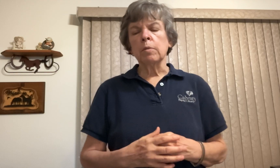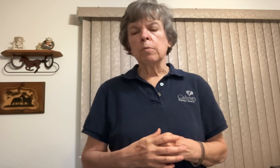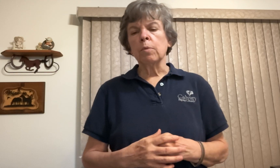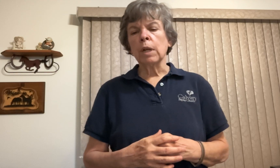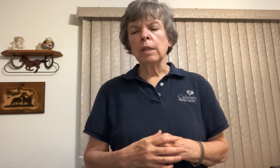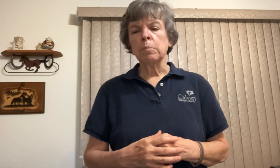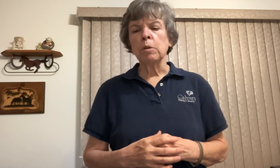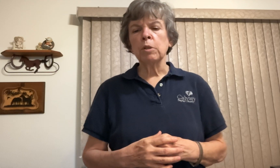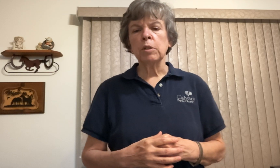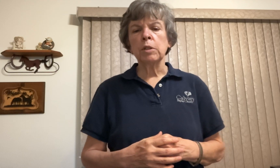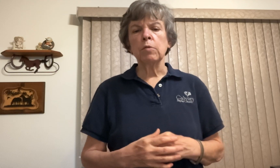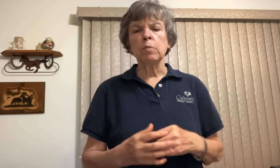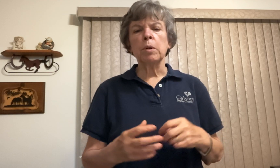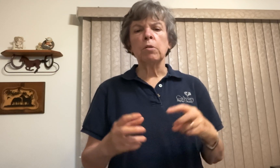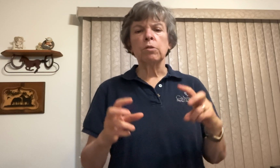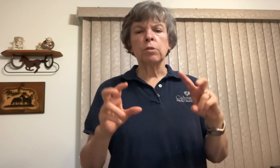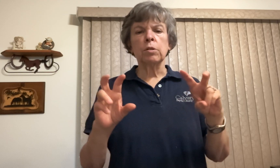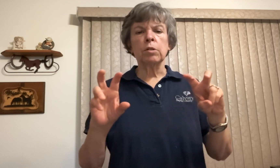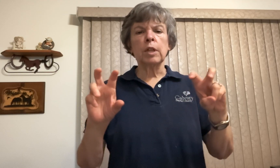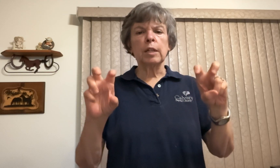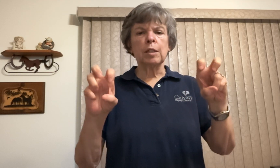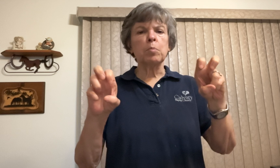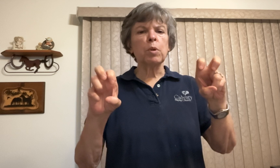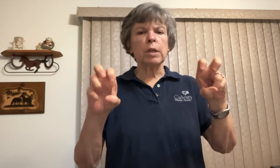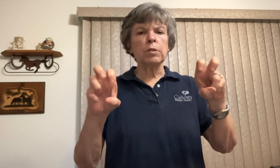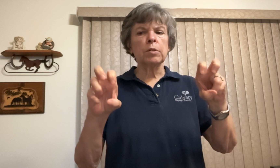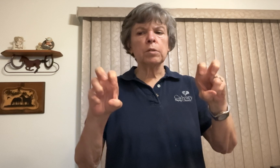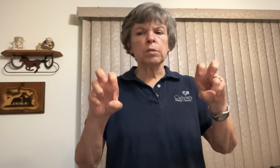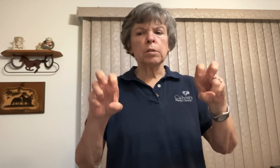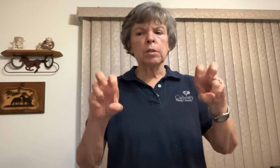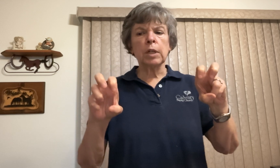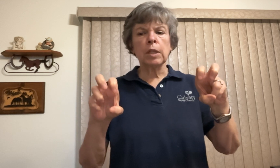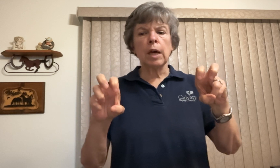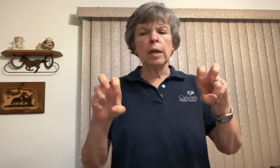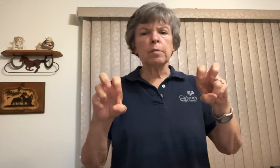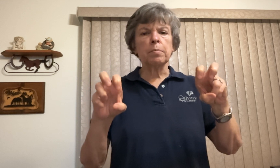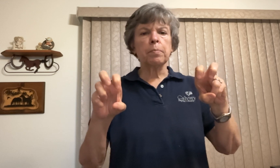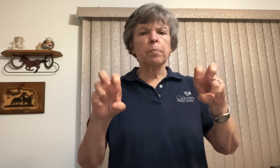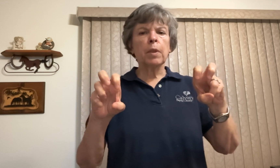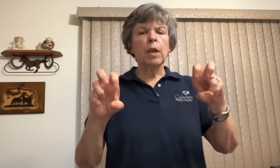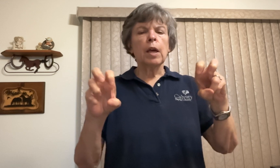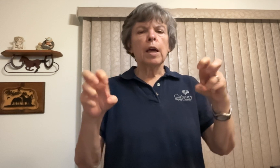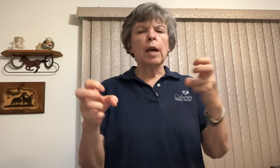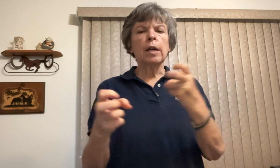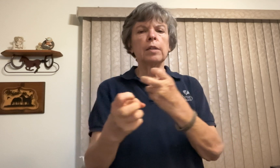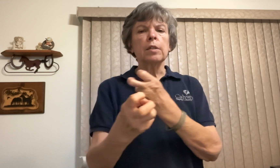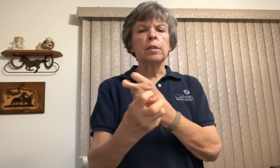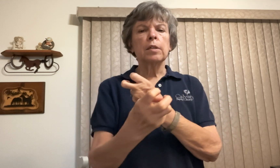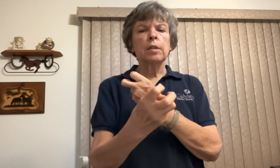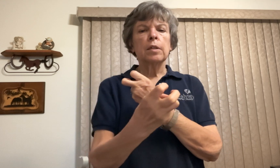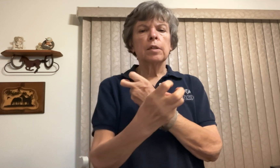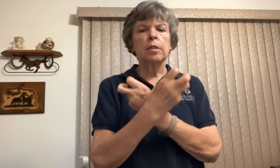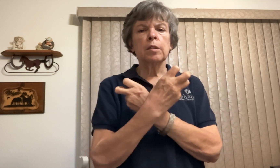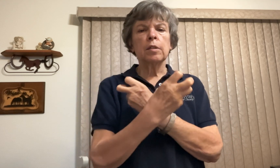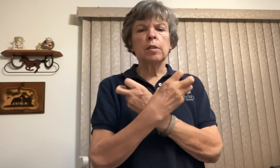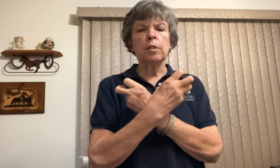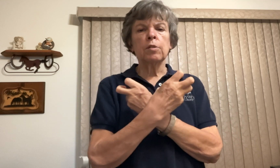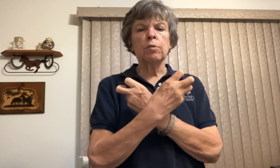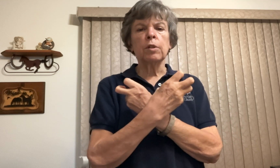what I mostly see for bone is to take double X's like that and do this.